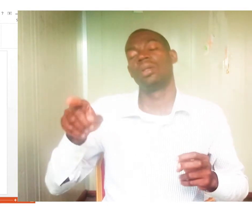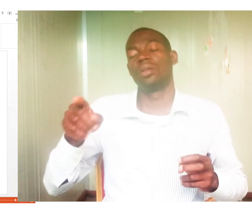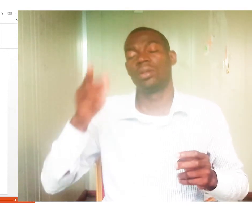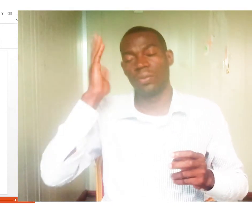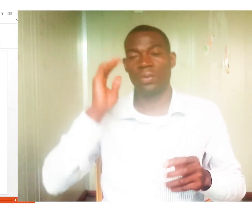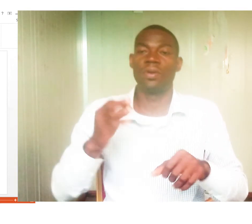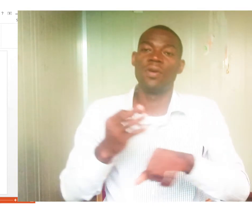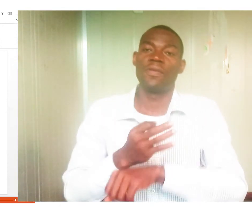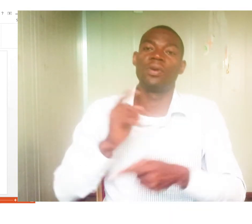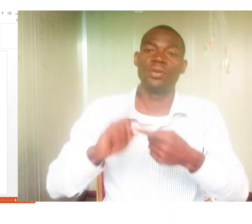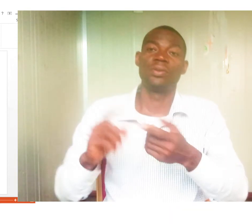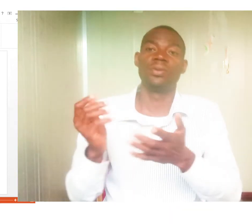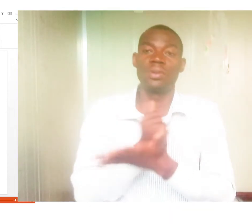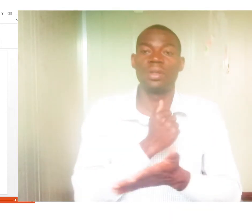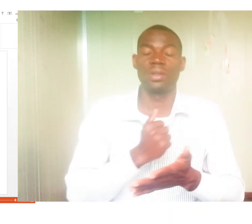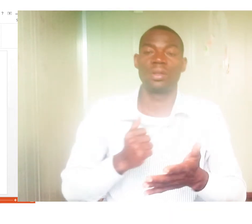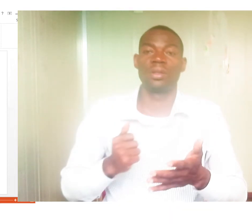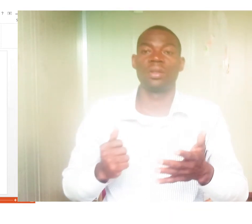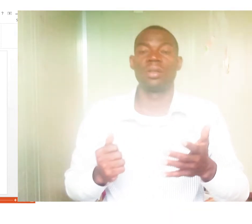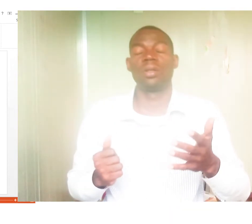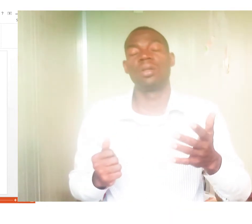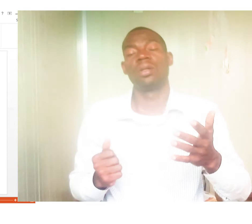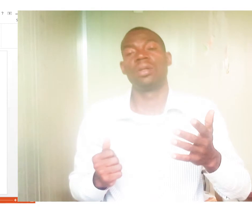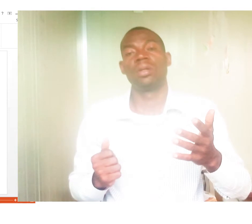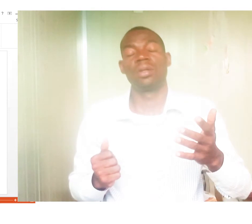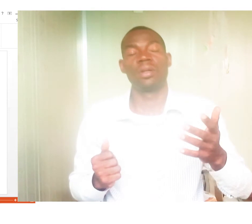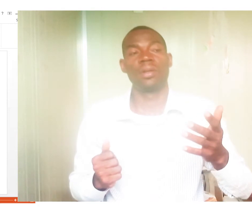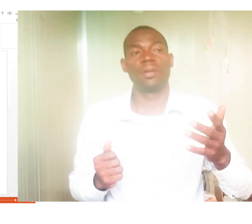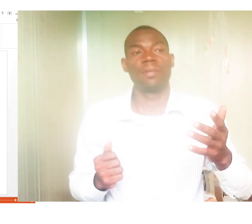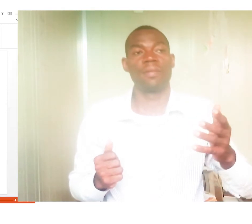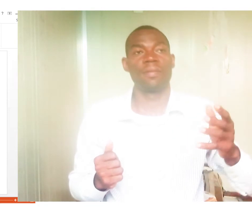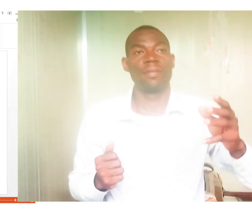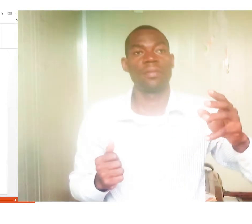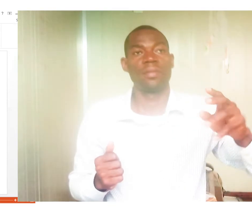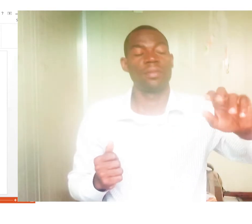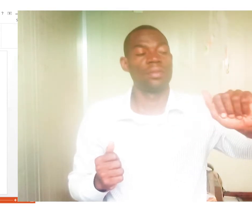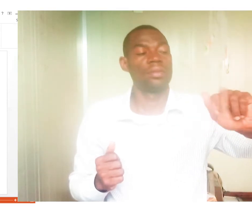has resulted into high illiteracy levels among the people.